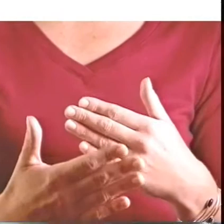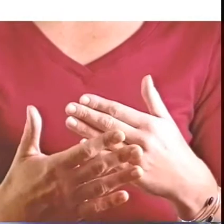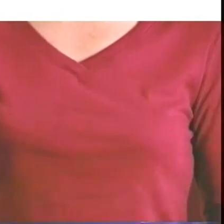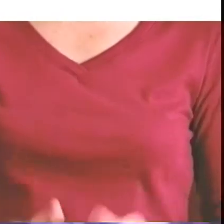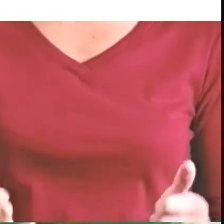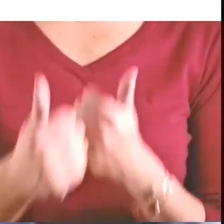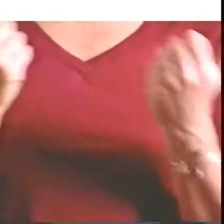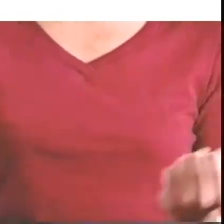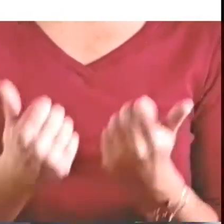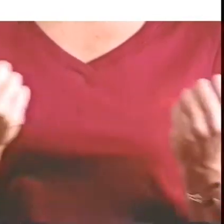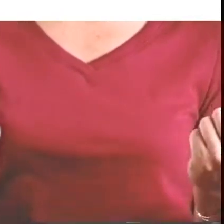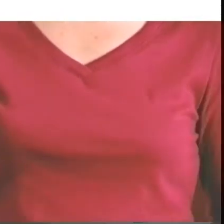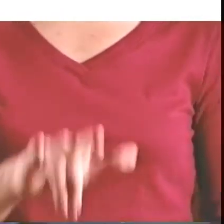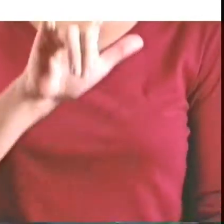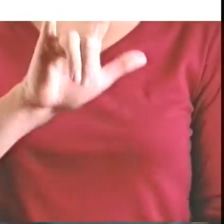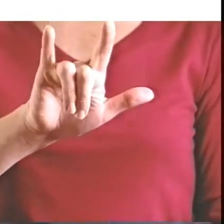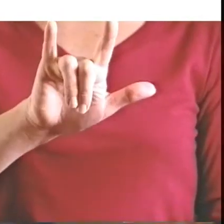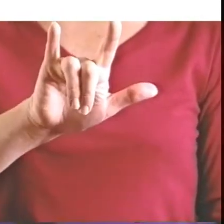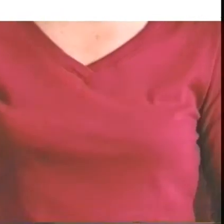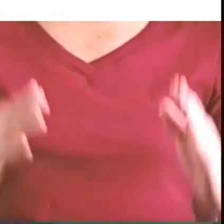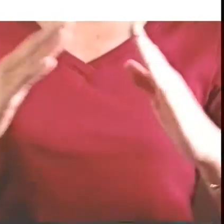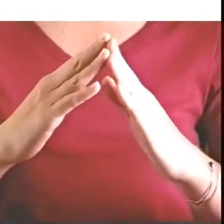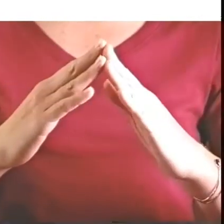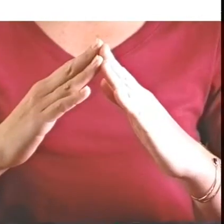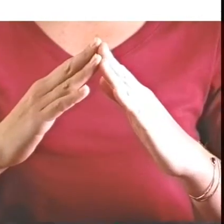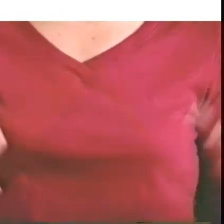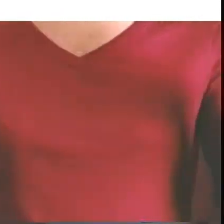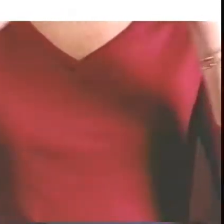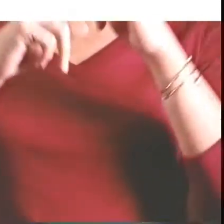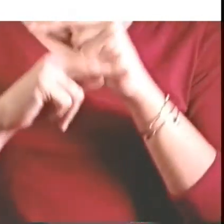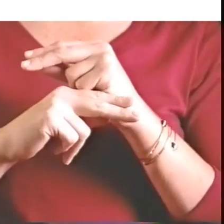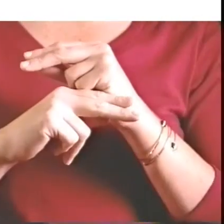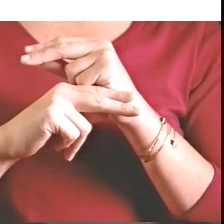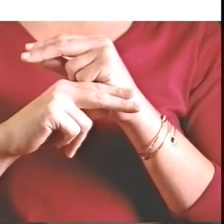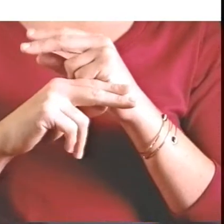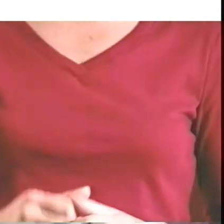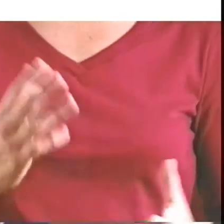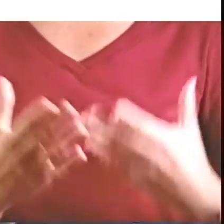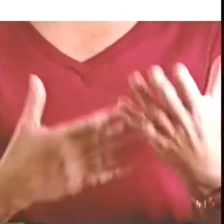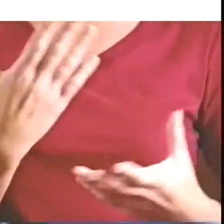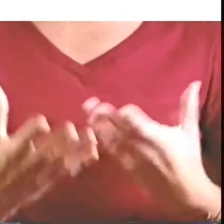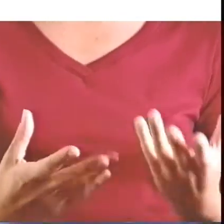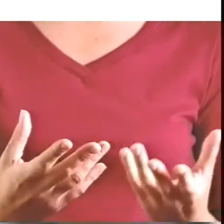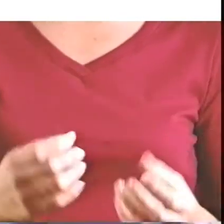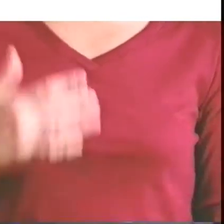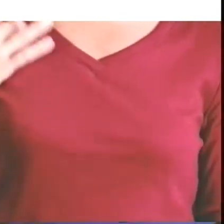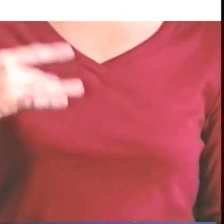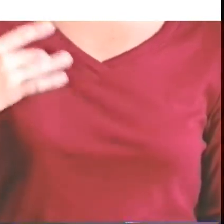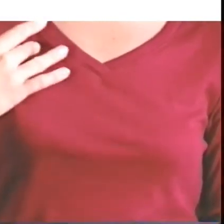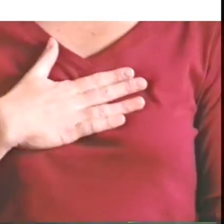I signed with my daughter when she was 11 months, started signing then, and at her peak she was using 75 signs. What then